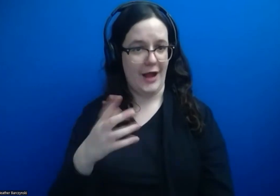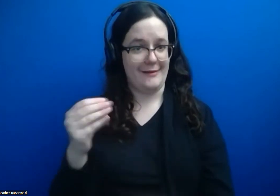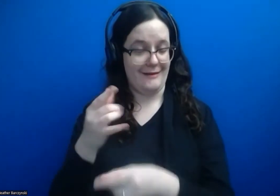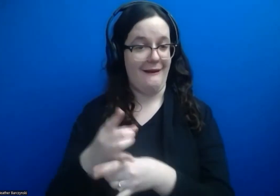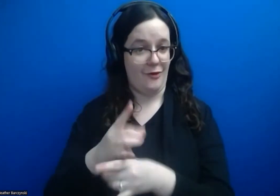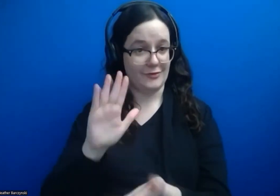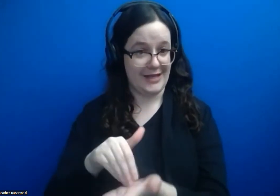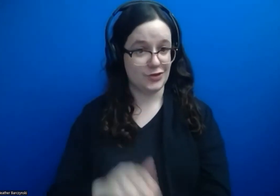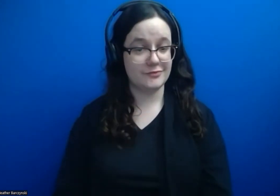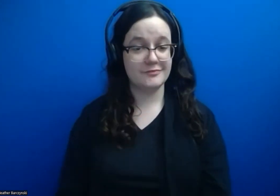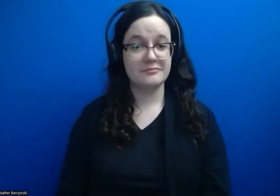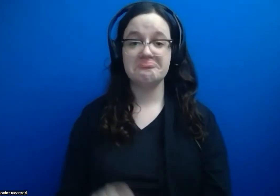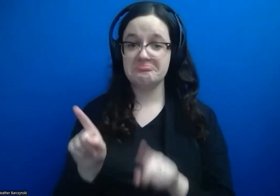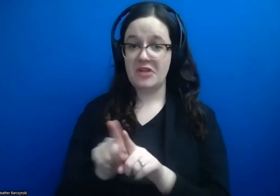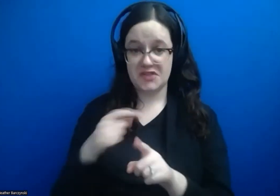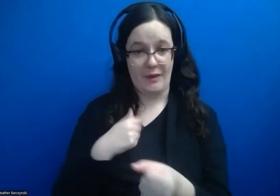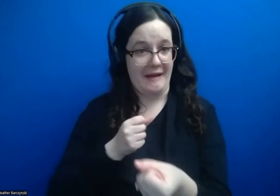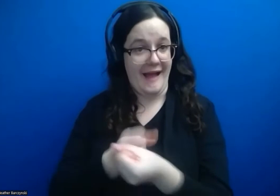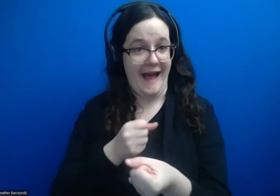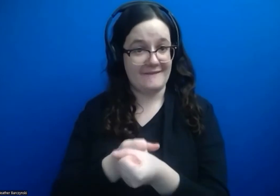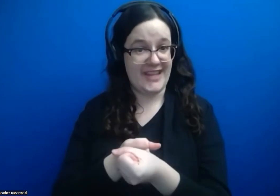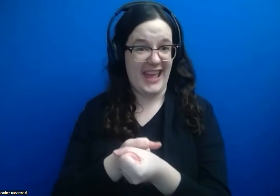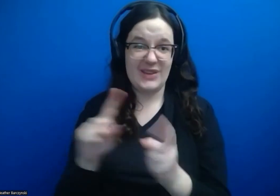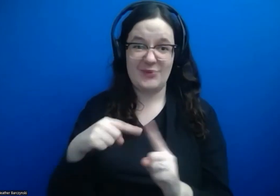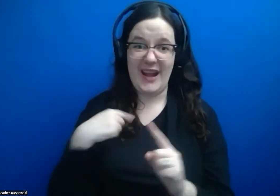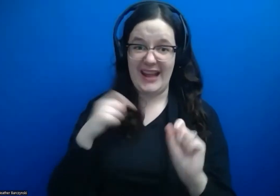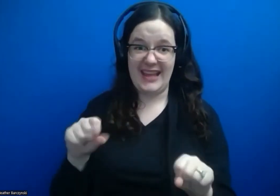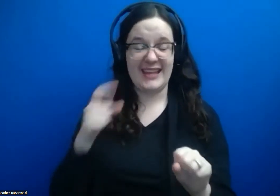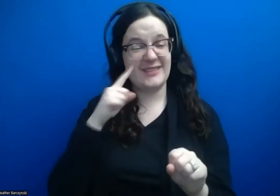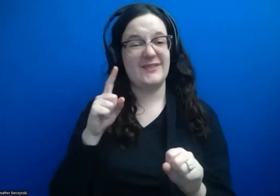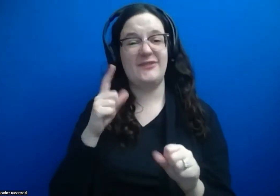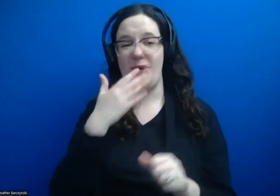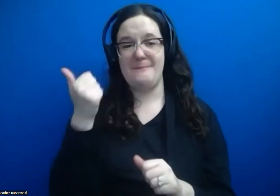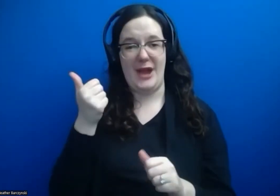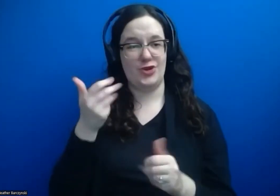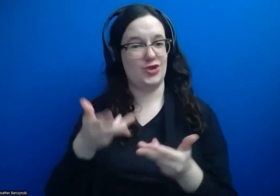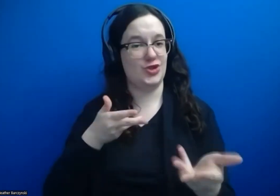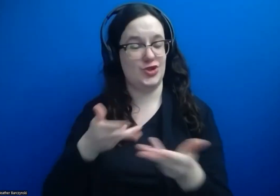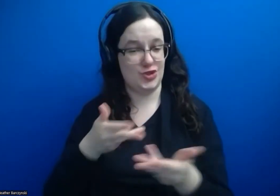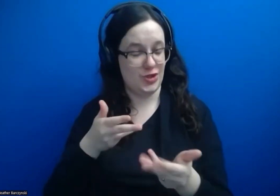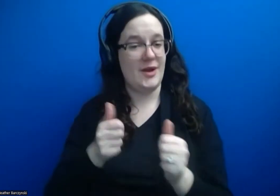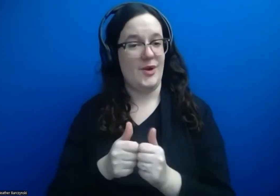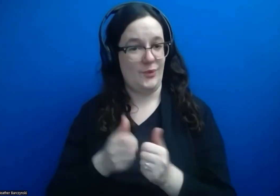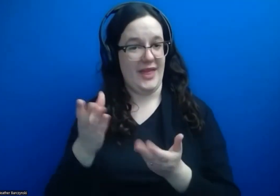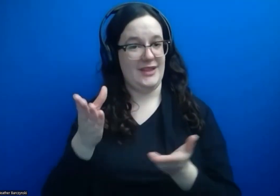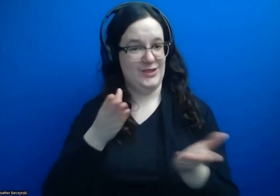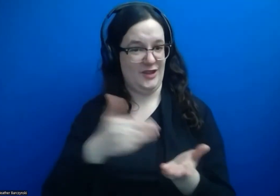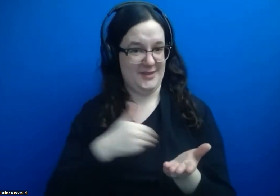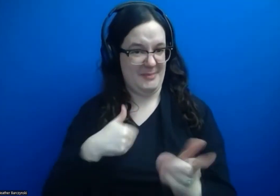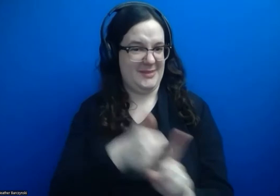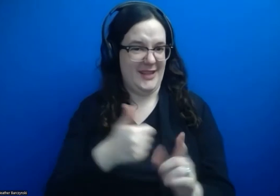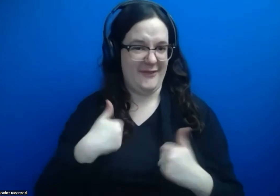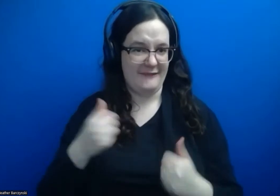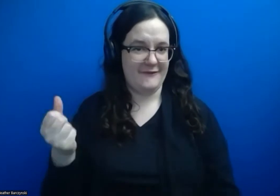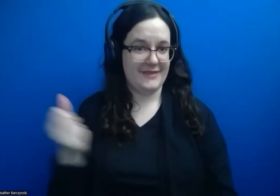also advocate whenever I possibly can for better treatment for service members with gambling issues. And then I have my own